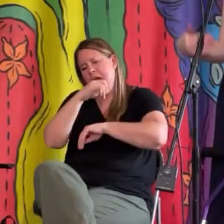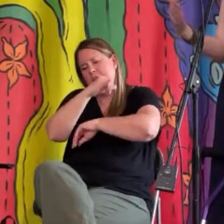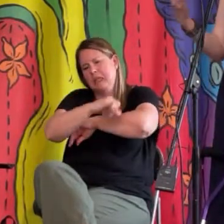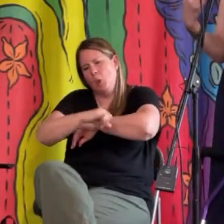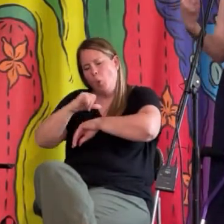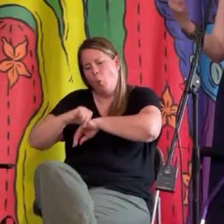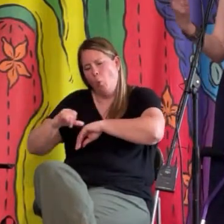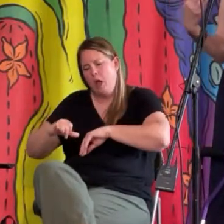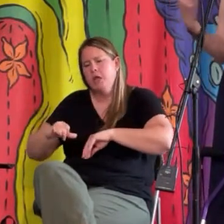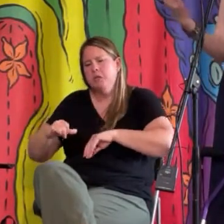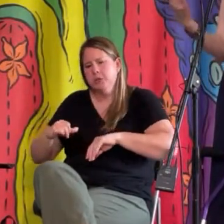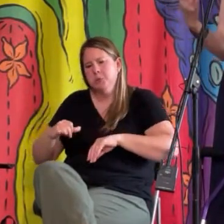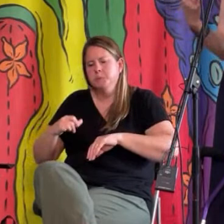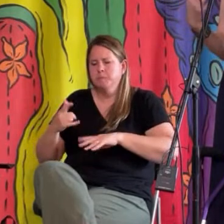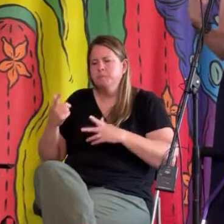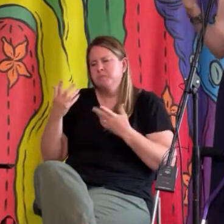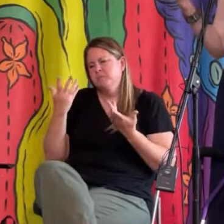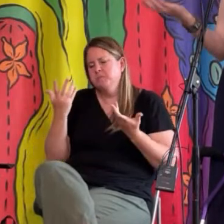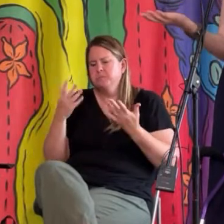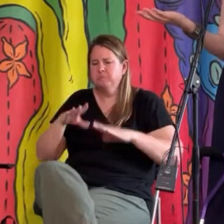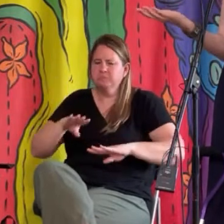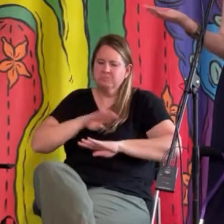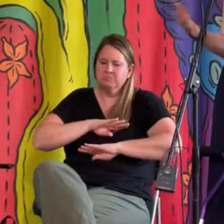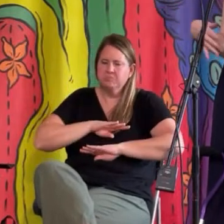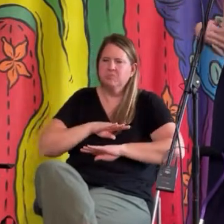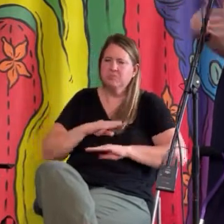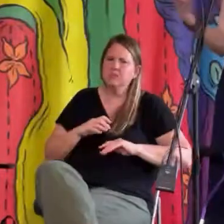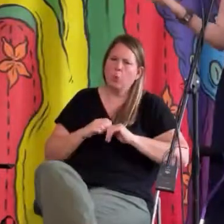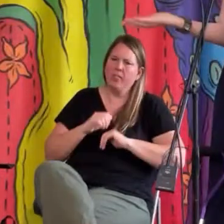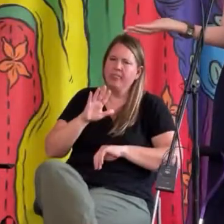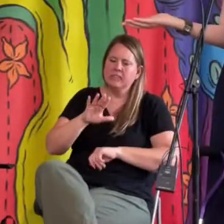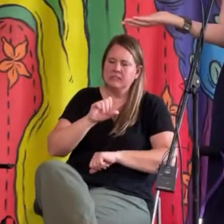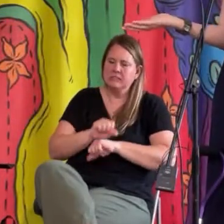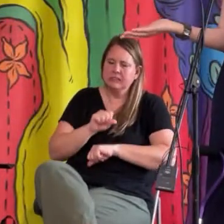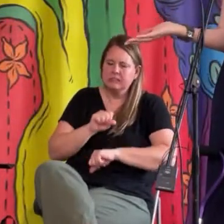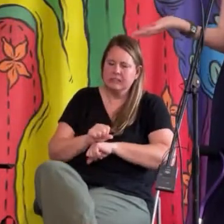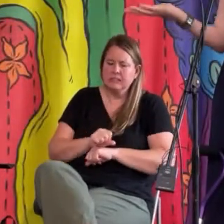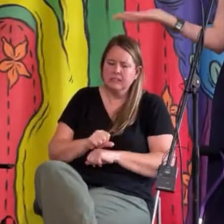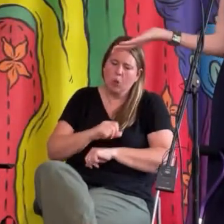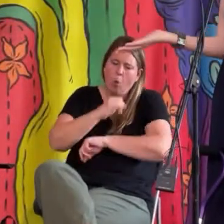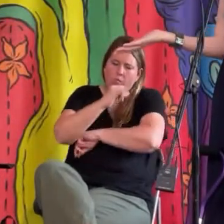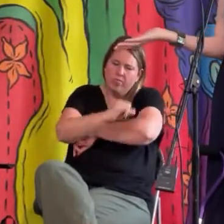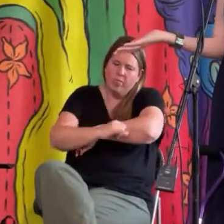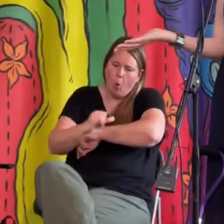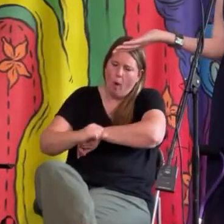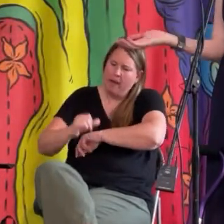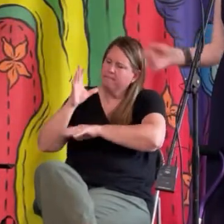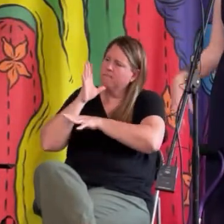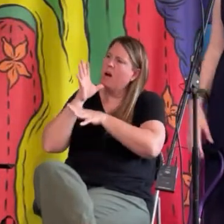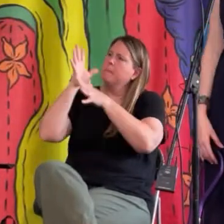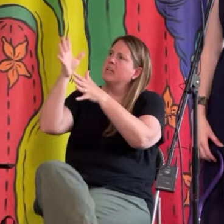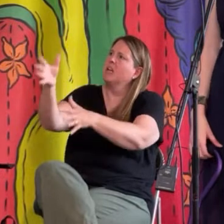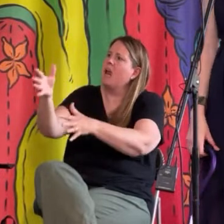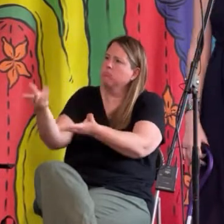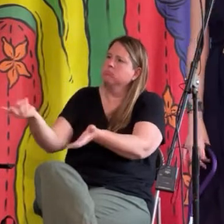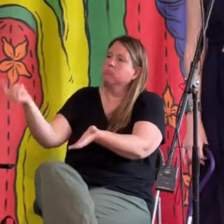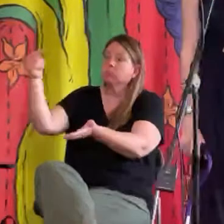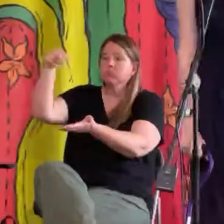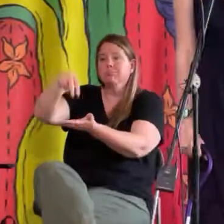of came to terms with his gig. And so the whale vomited him up. So happy ending, right?